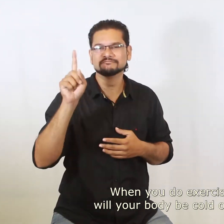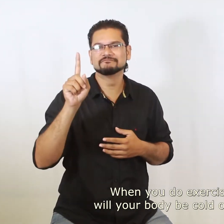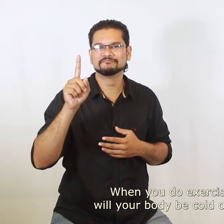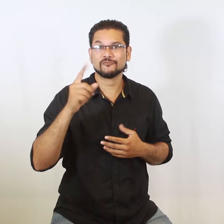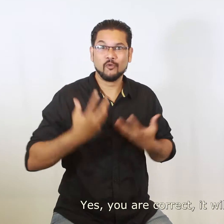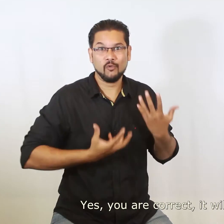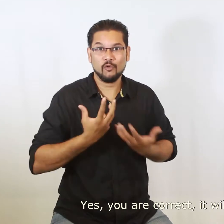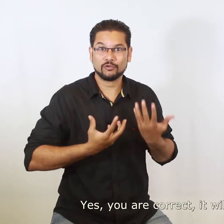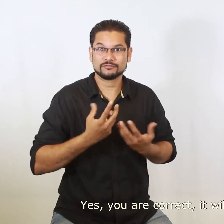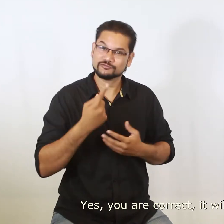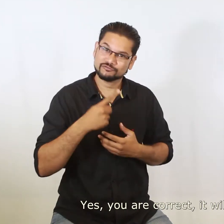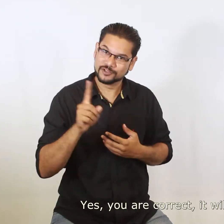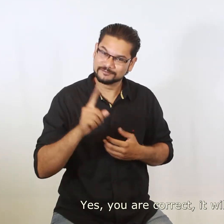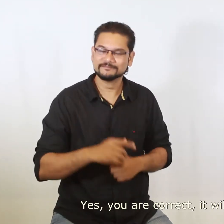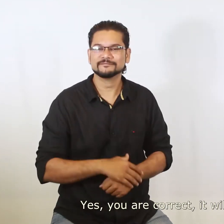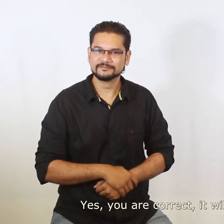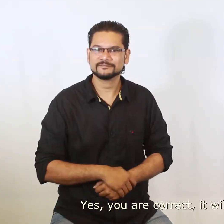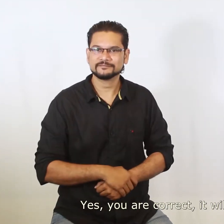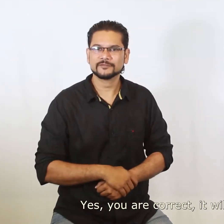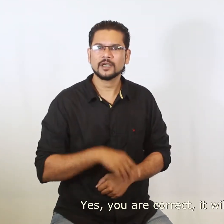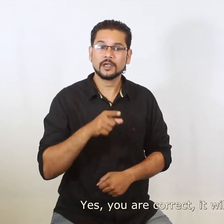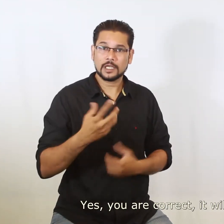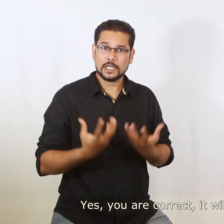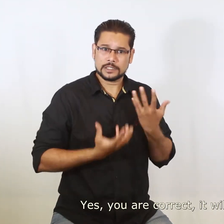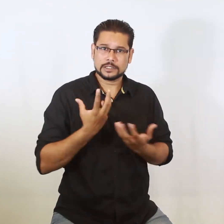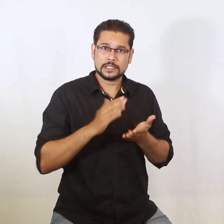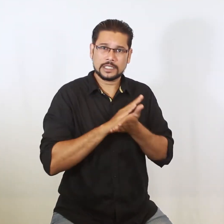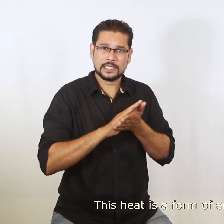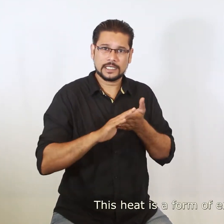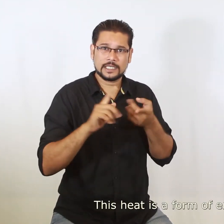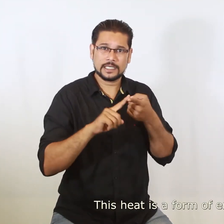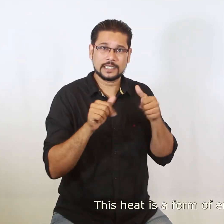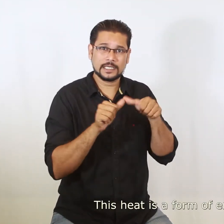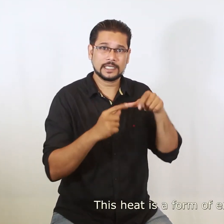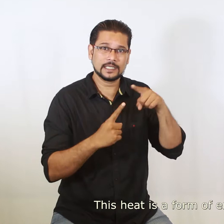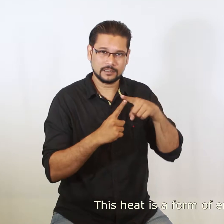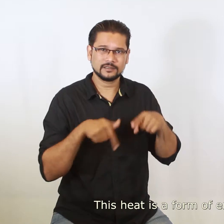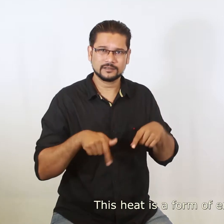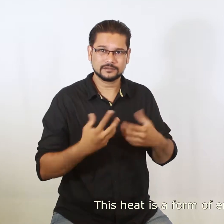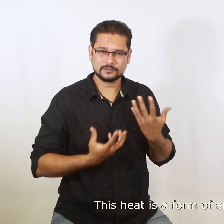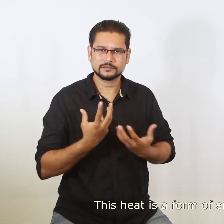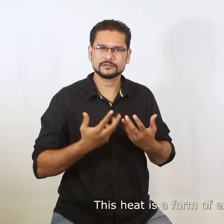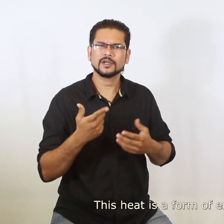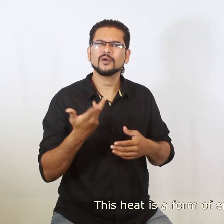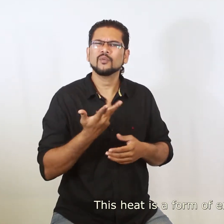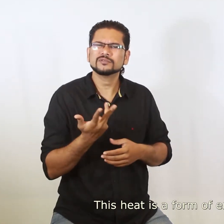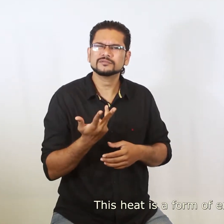Yes, you are correct. It will be hot. This heat is a form of energy.